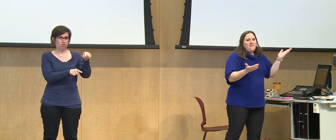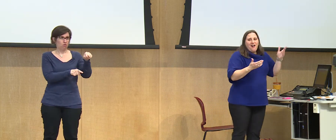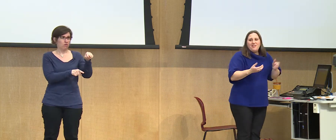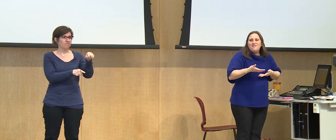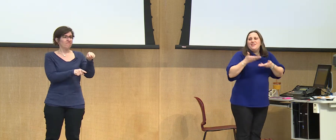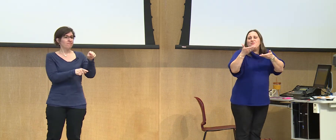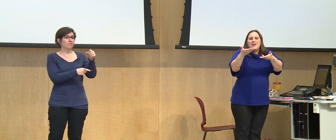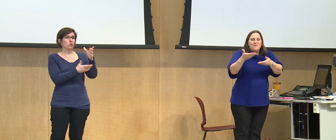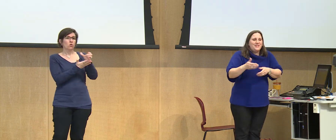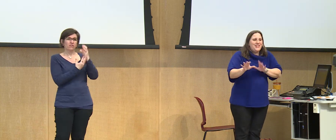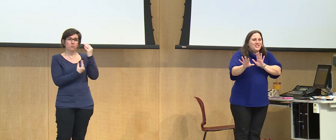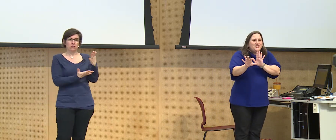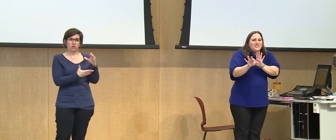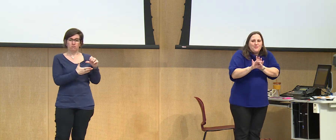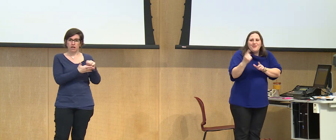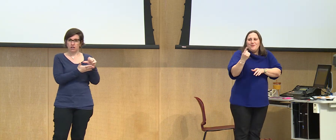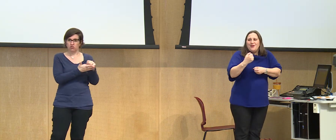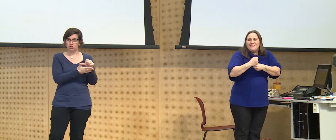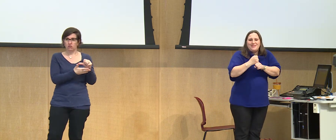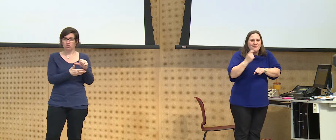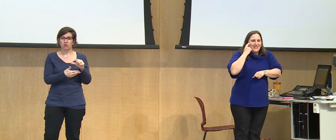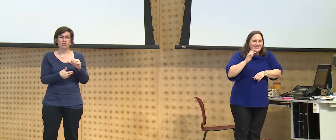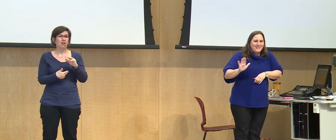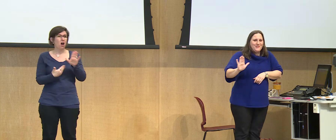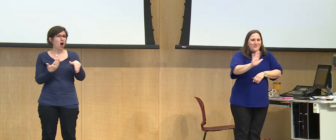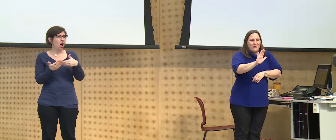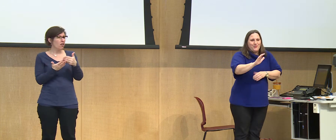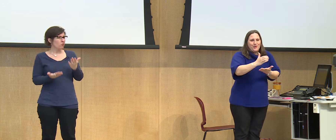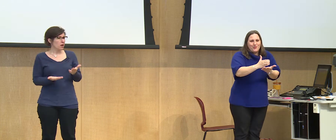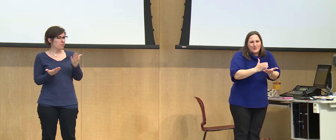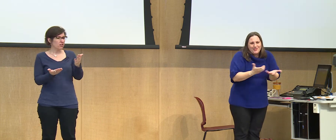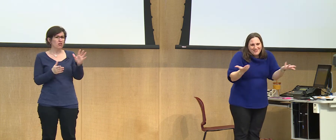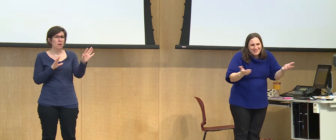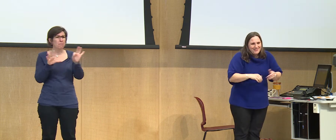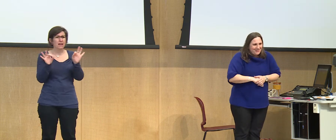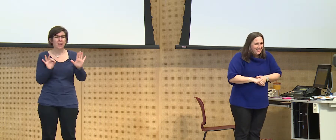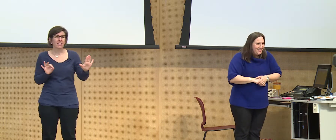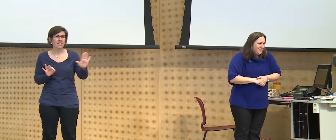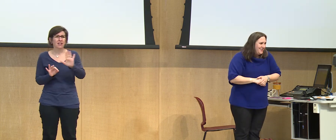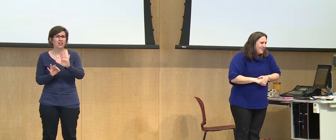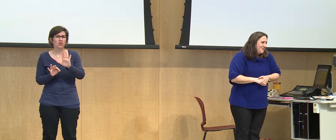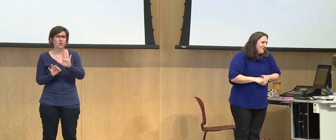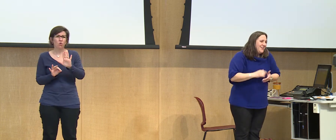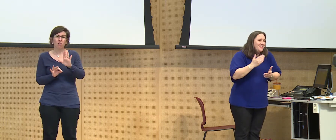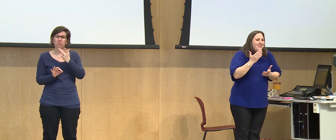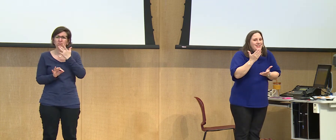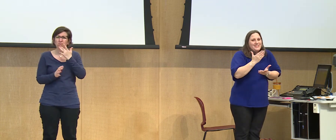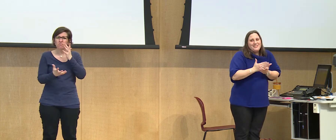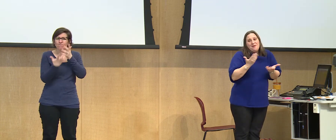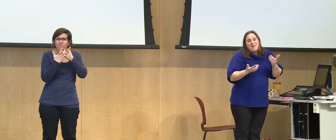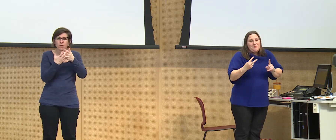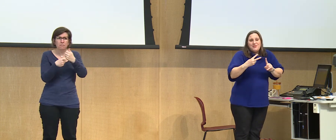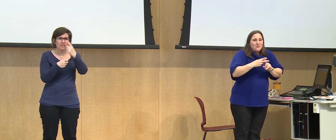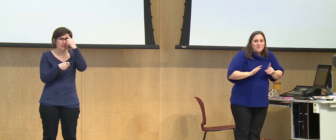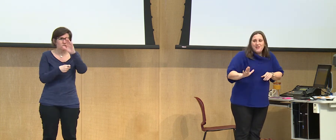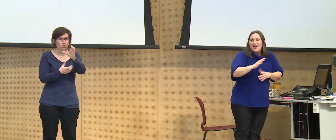all of these recommendations, pick the ones that make sense for your course, right? Some maybe don't apply to